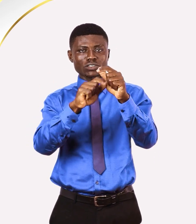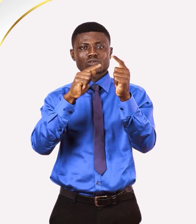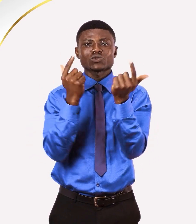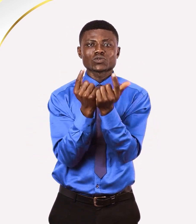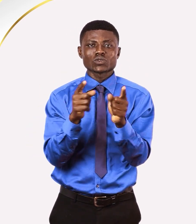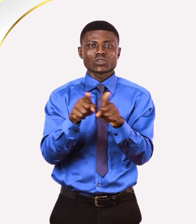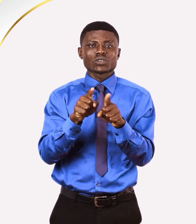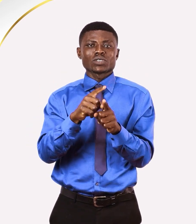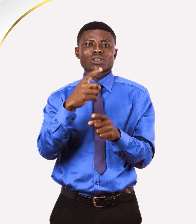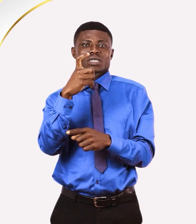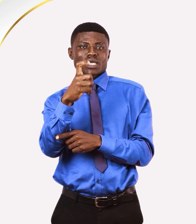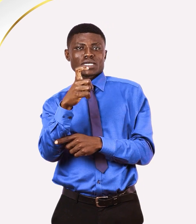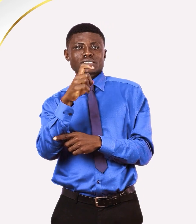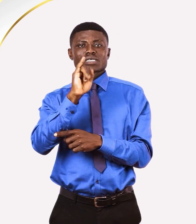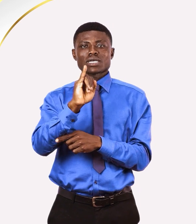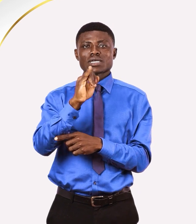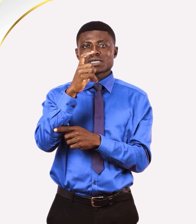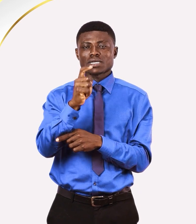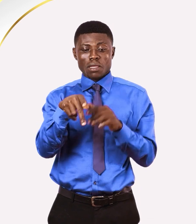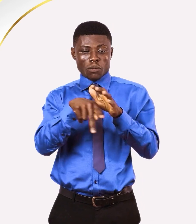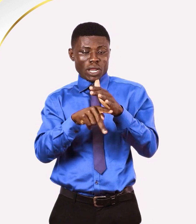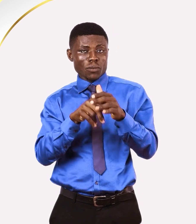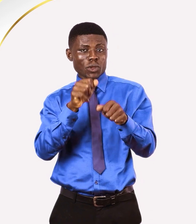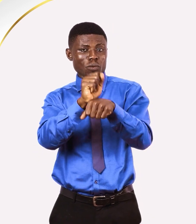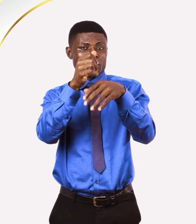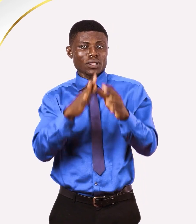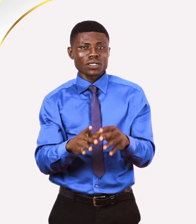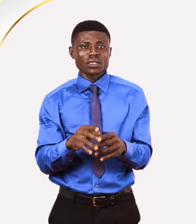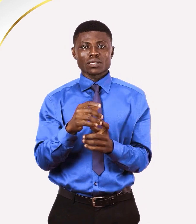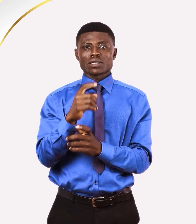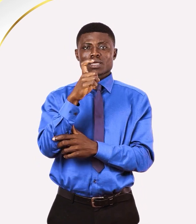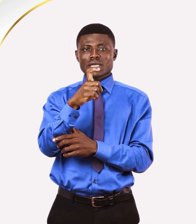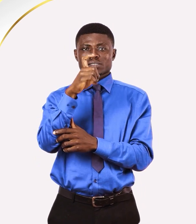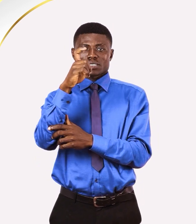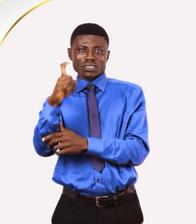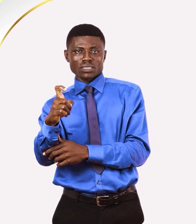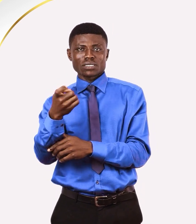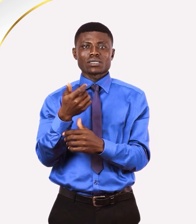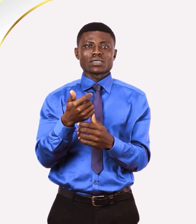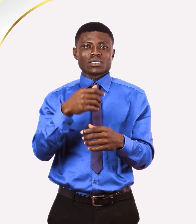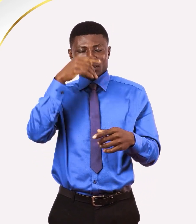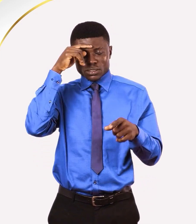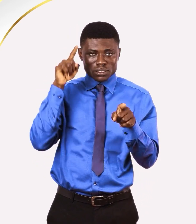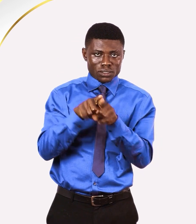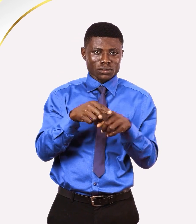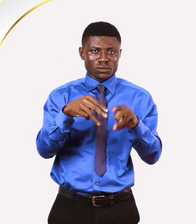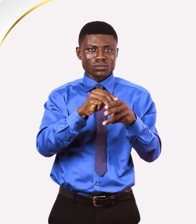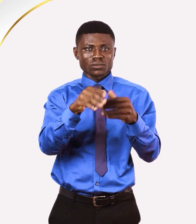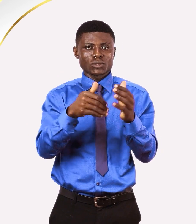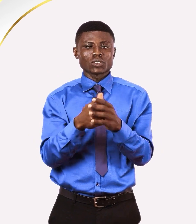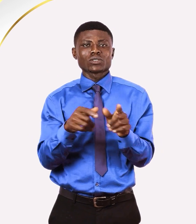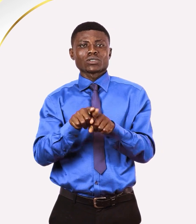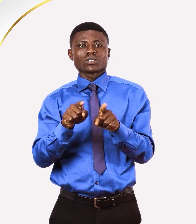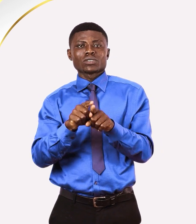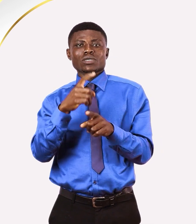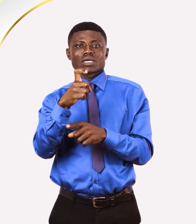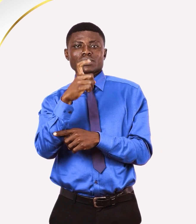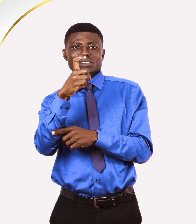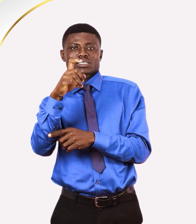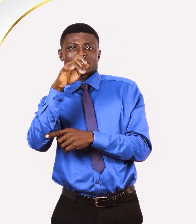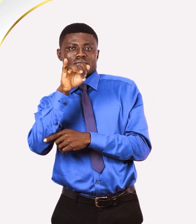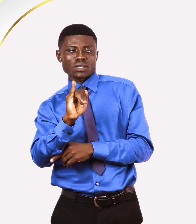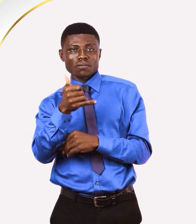Trustees. XIX. Primary dealers. XX. Broker dealers.